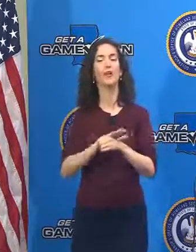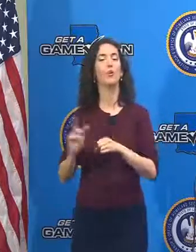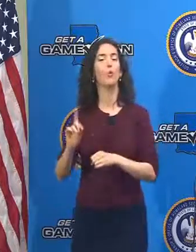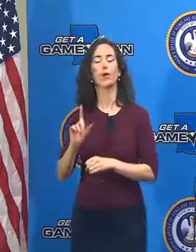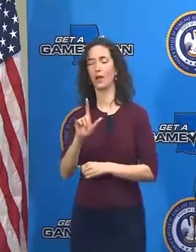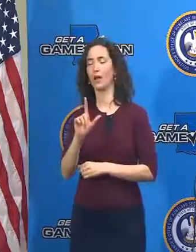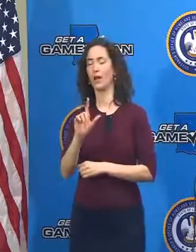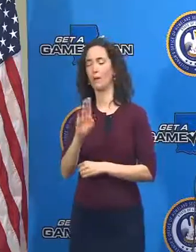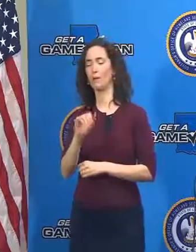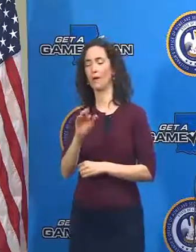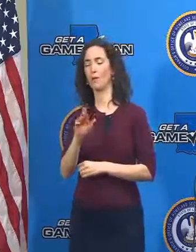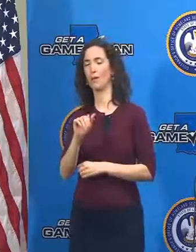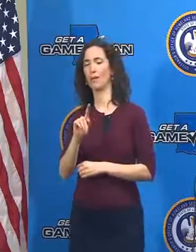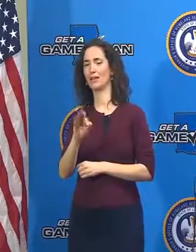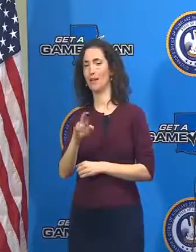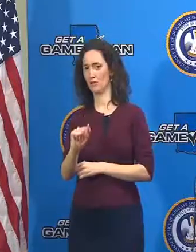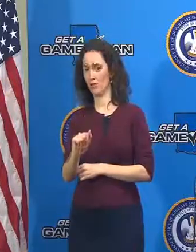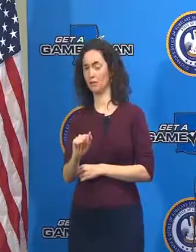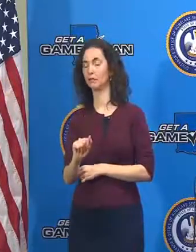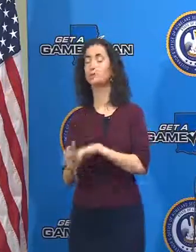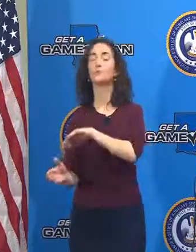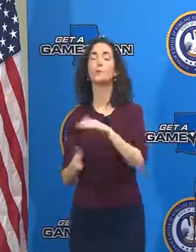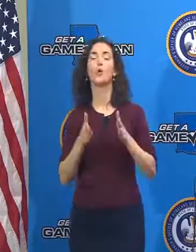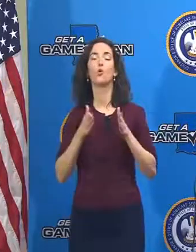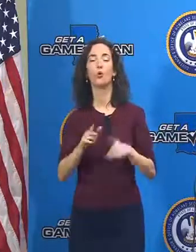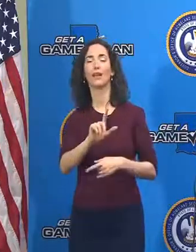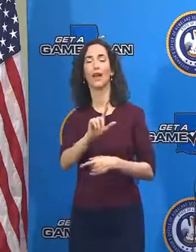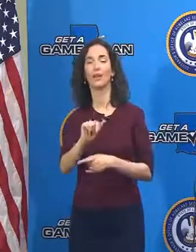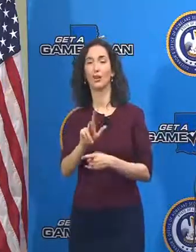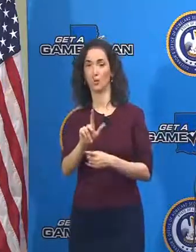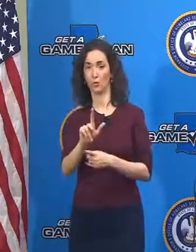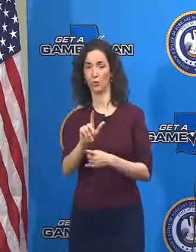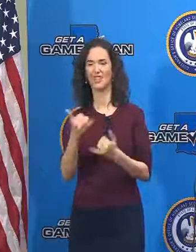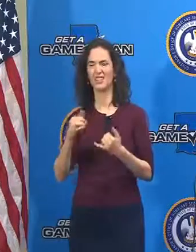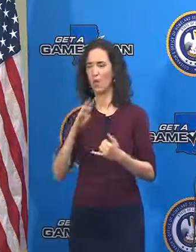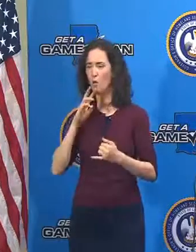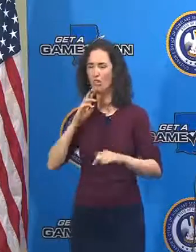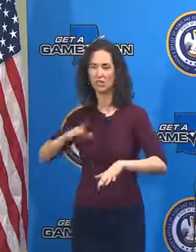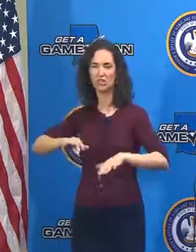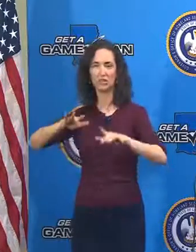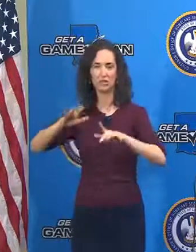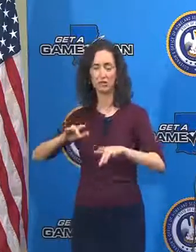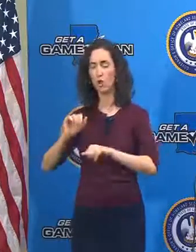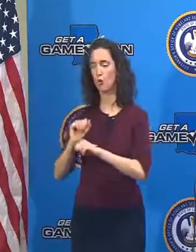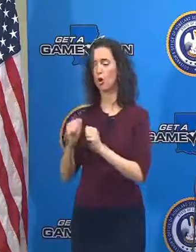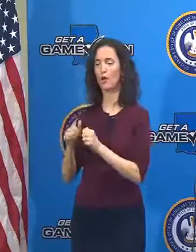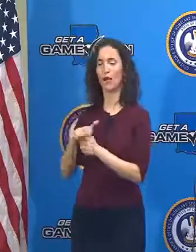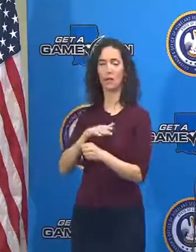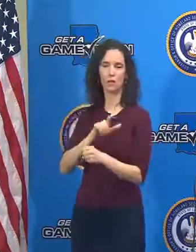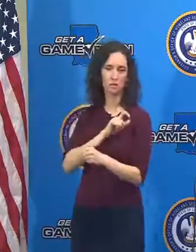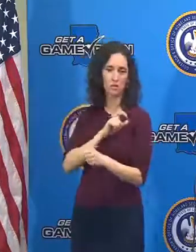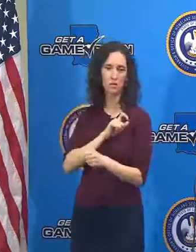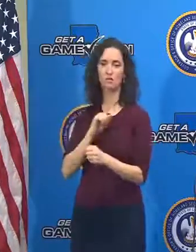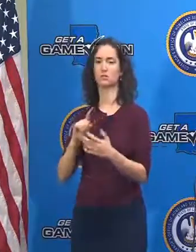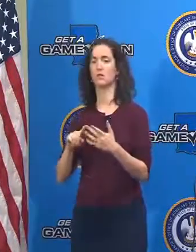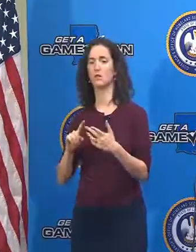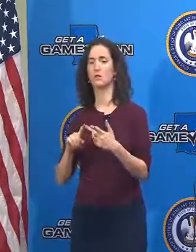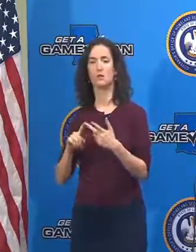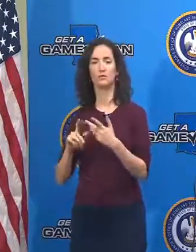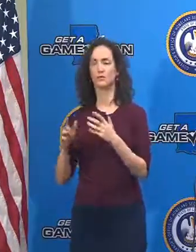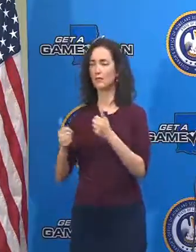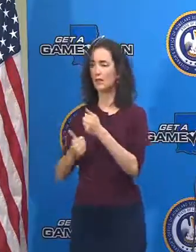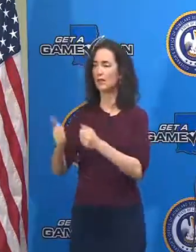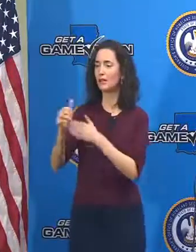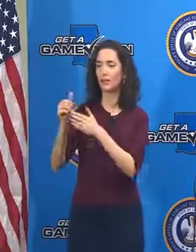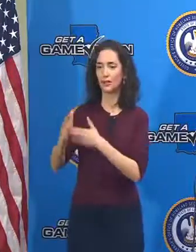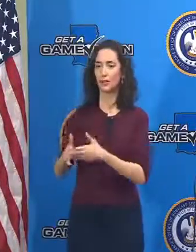then on LA23, we're continuing to deal with water and are working with local law enforcement and parish leaders to provide pilot transportation for folks